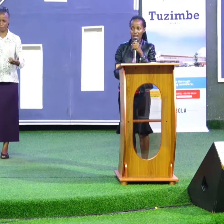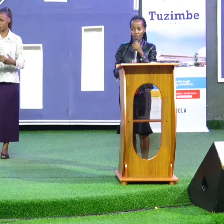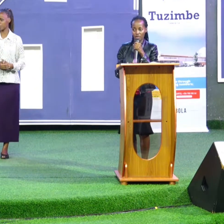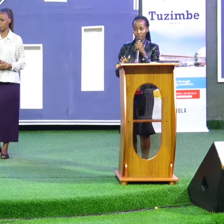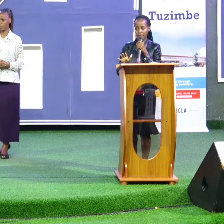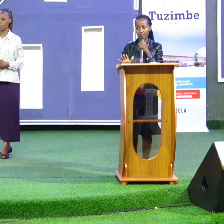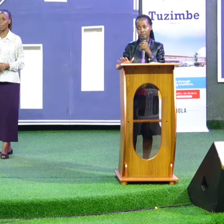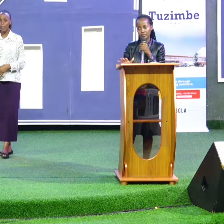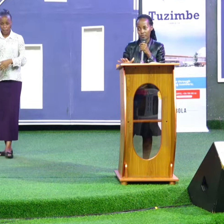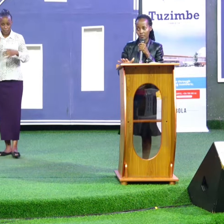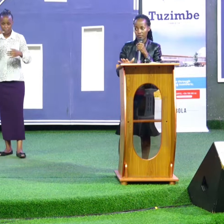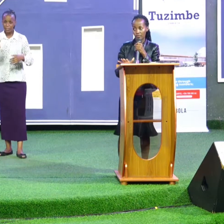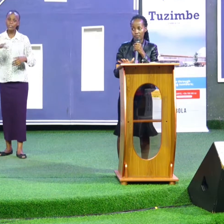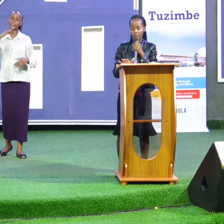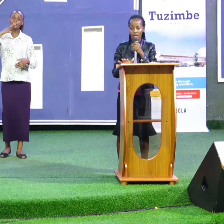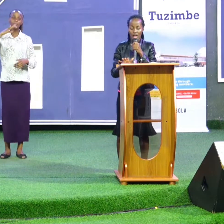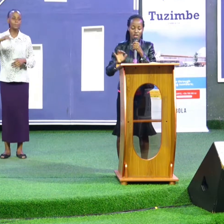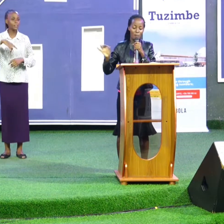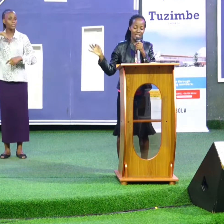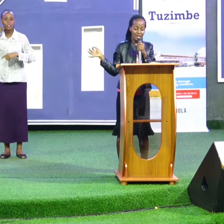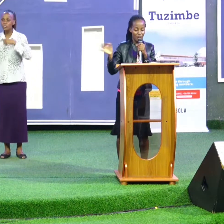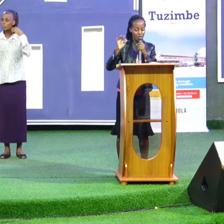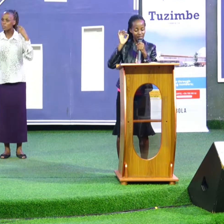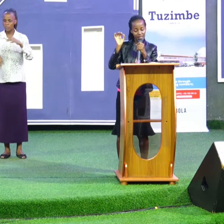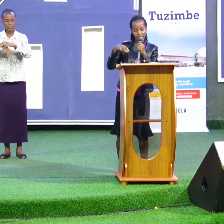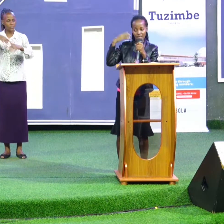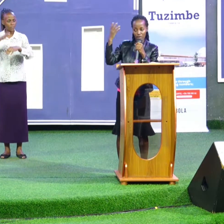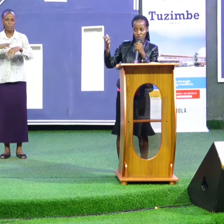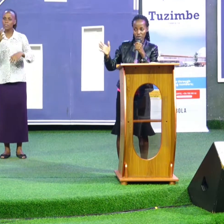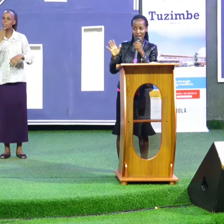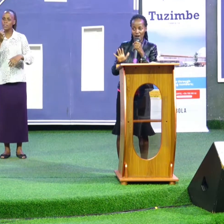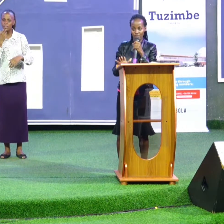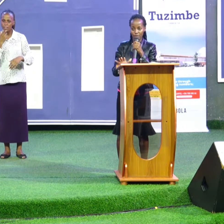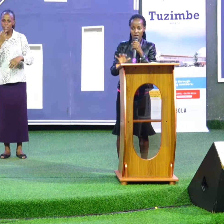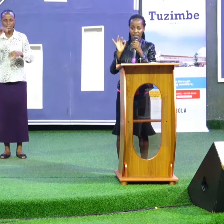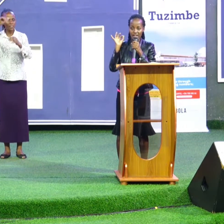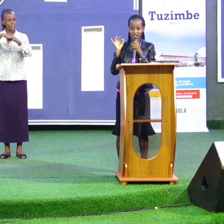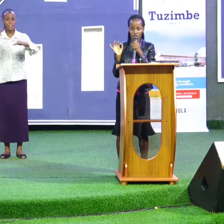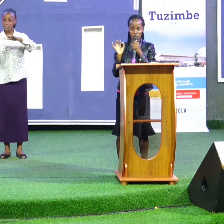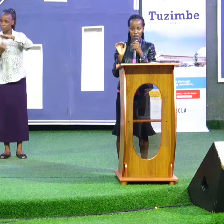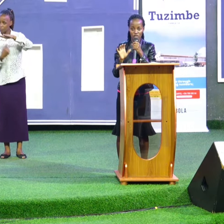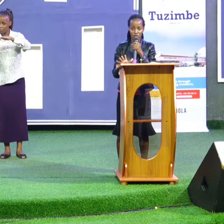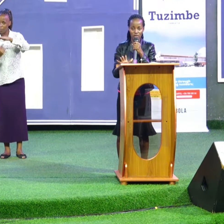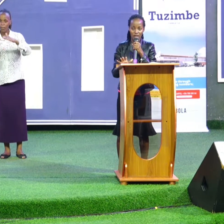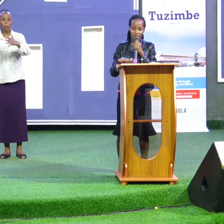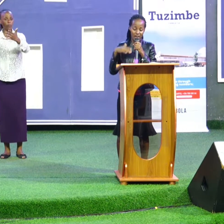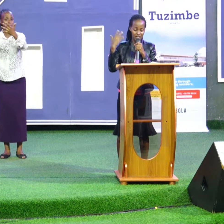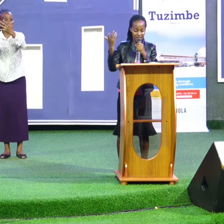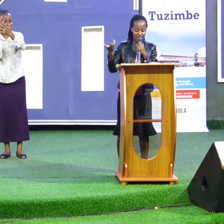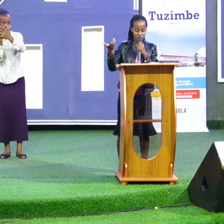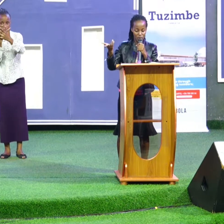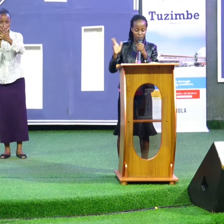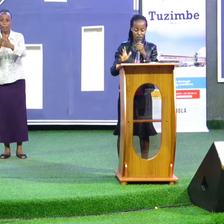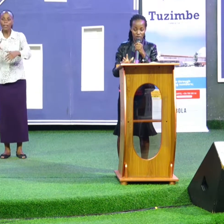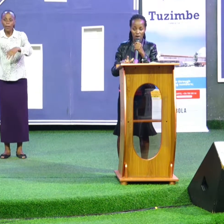still angry. No matter what funny thing they say, they do not laugh. They're in a situation that is